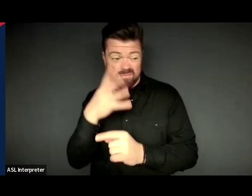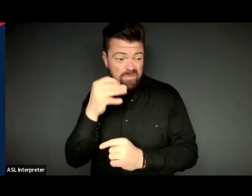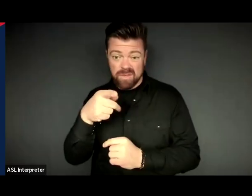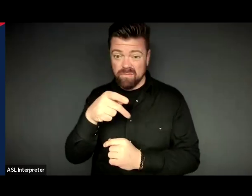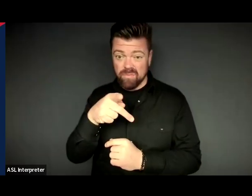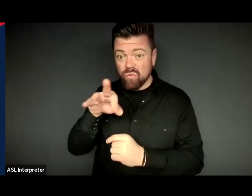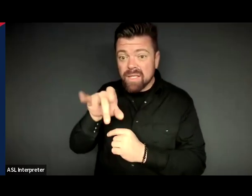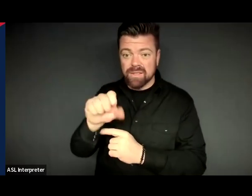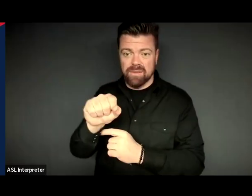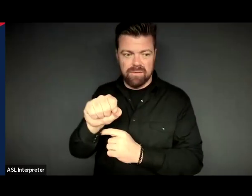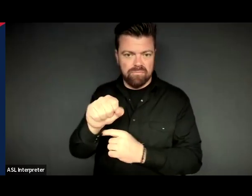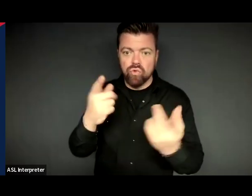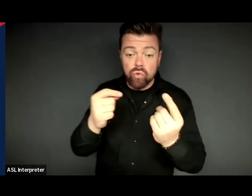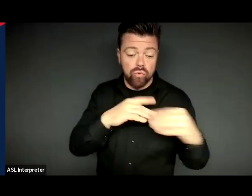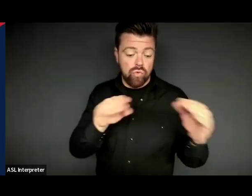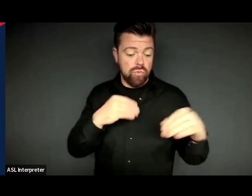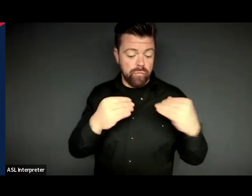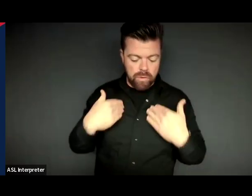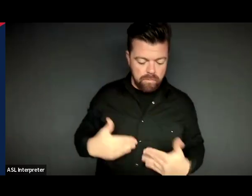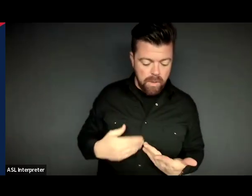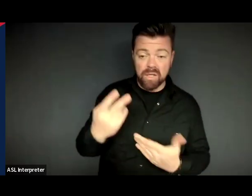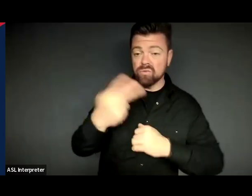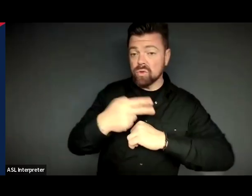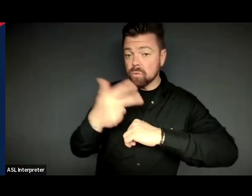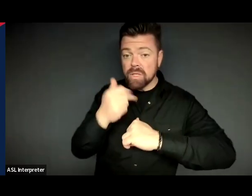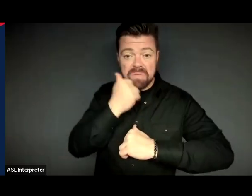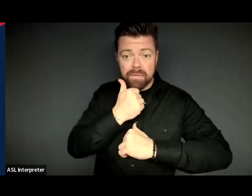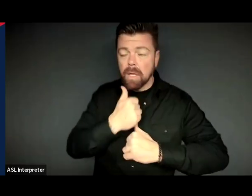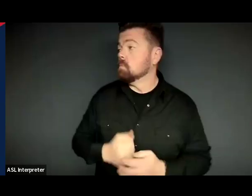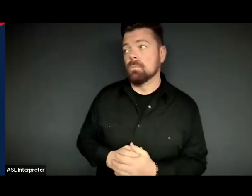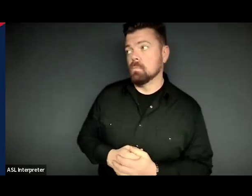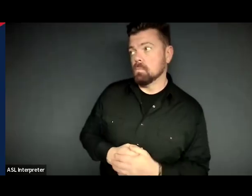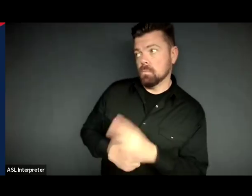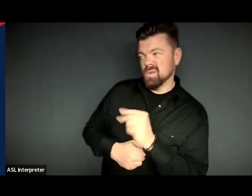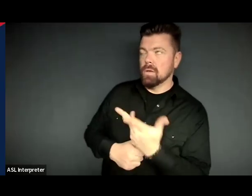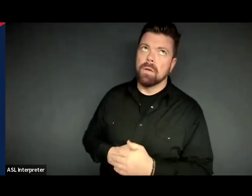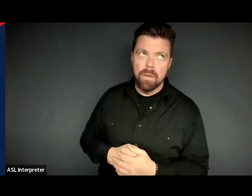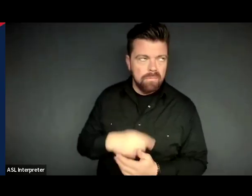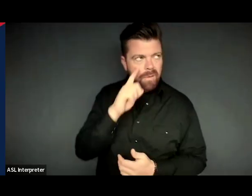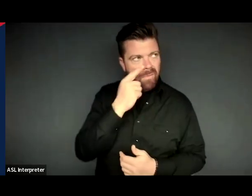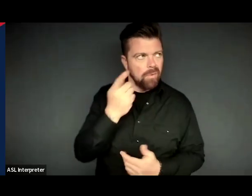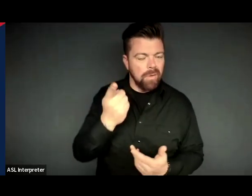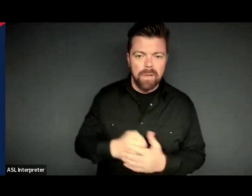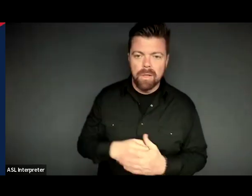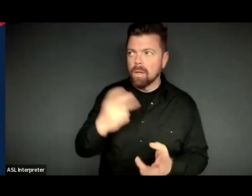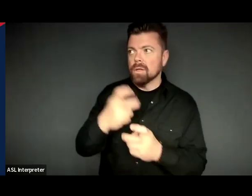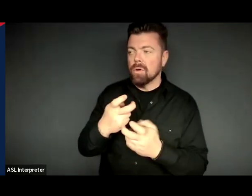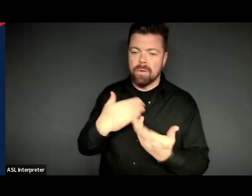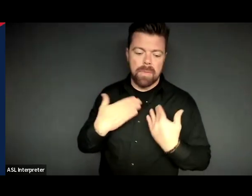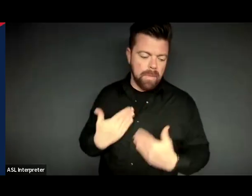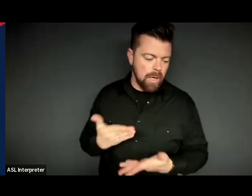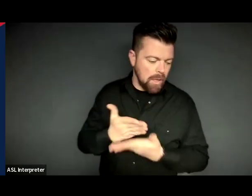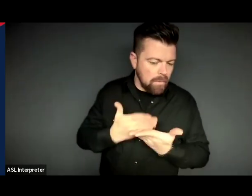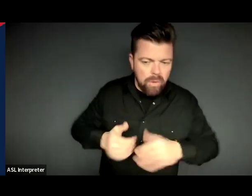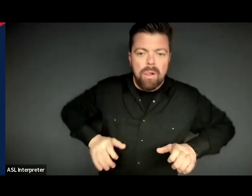of 2 times, 3 times a day? Do you do that every day? Oh no, it's so boring. And it's hard to lift my body parts